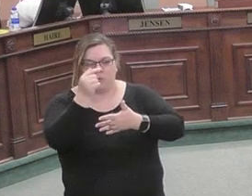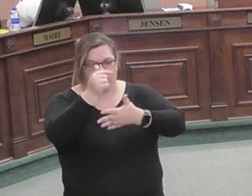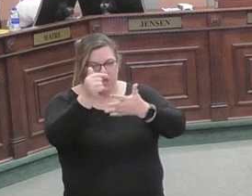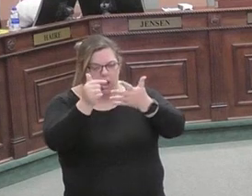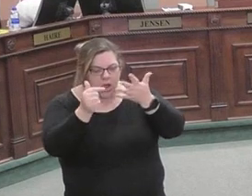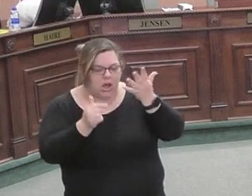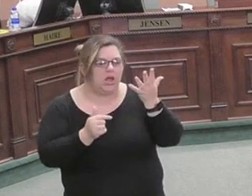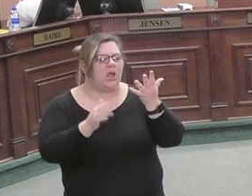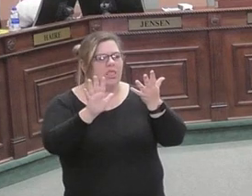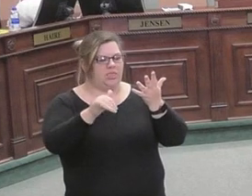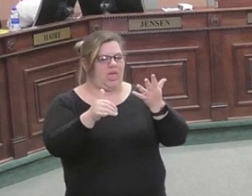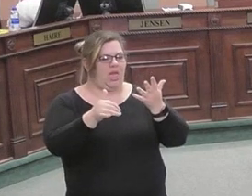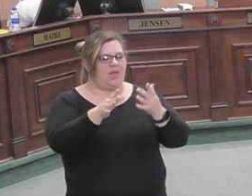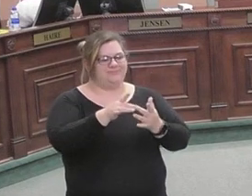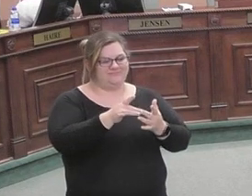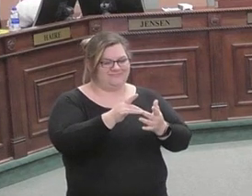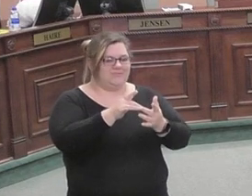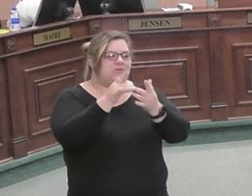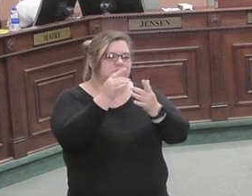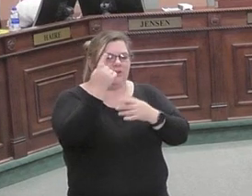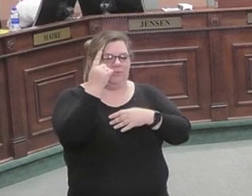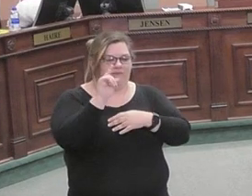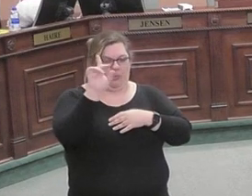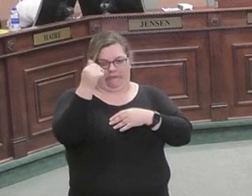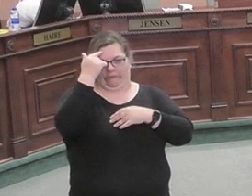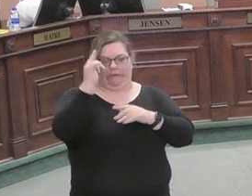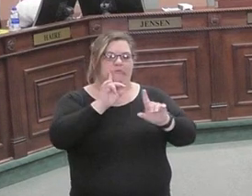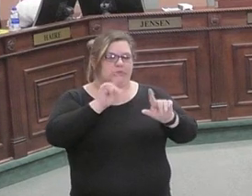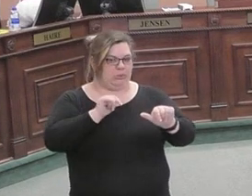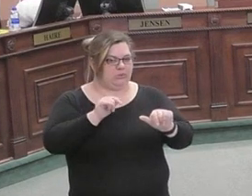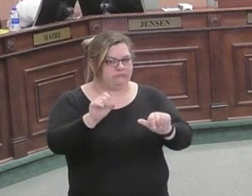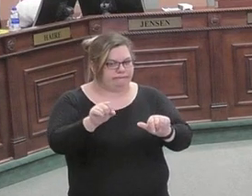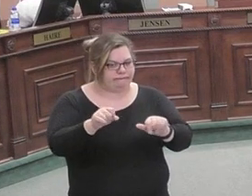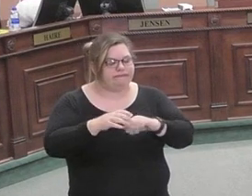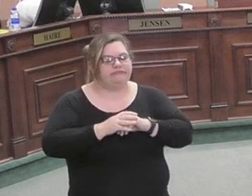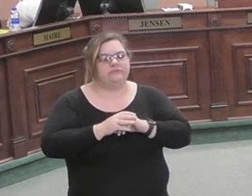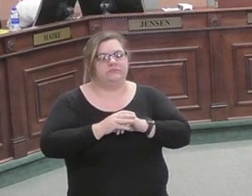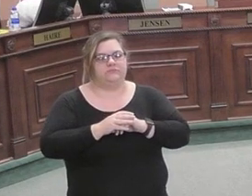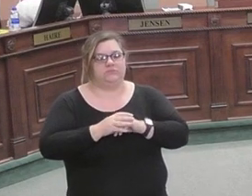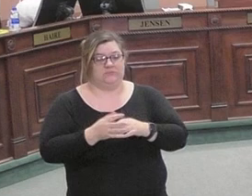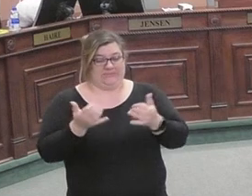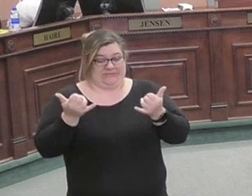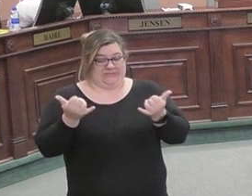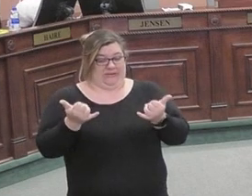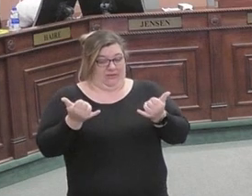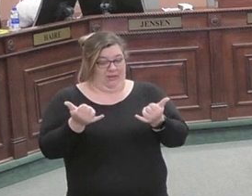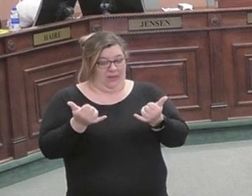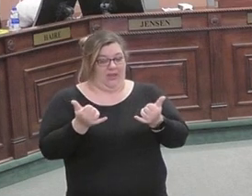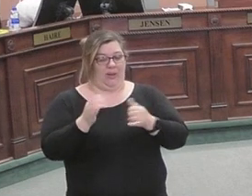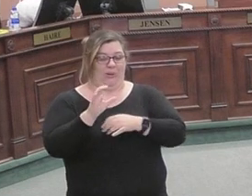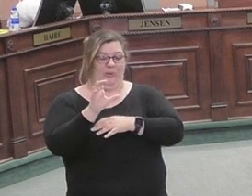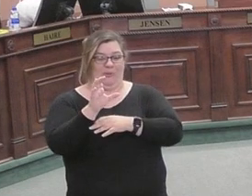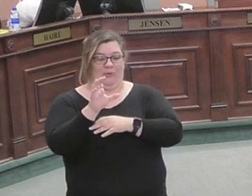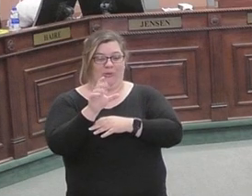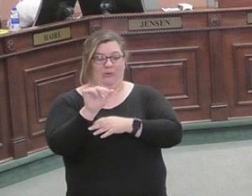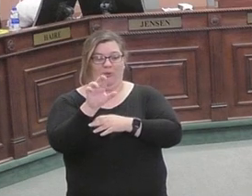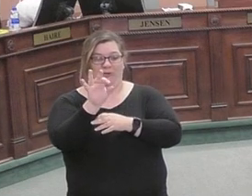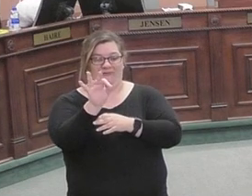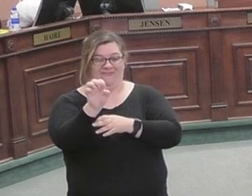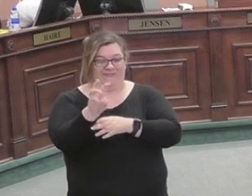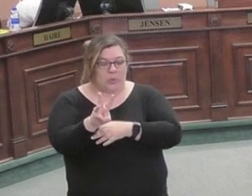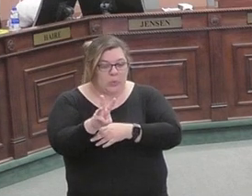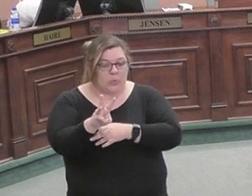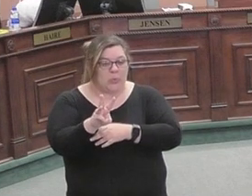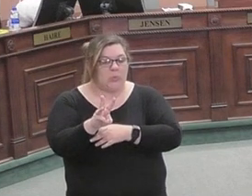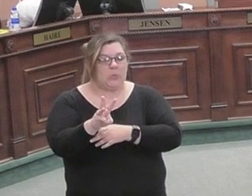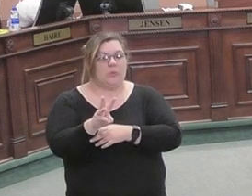certainly acceptable in the governor's order. What we're looking to do here with the curfew, certainly there is no magic bullet